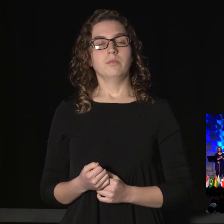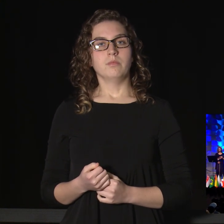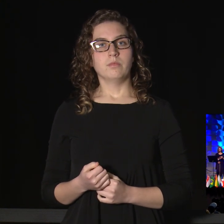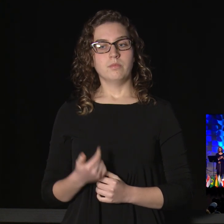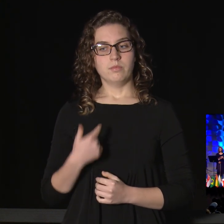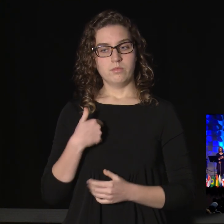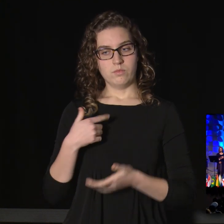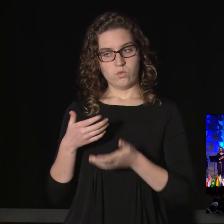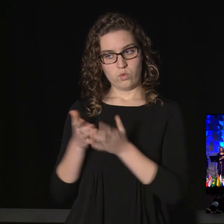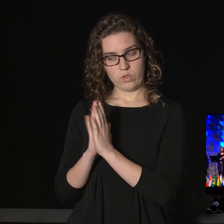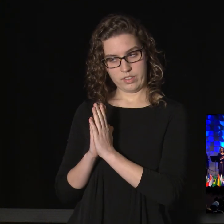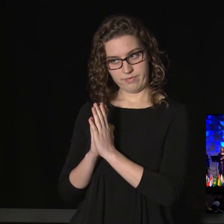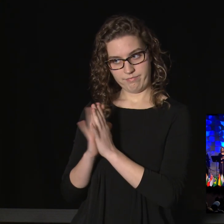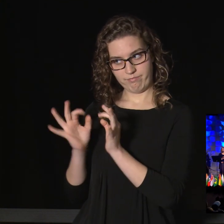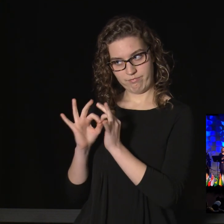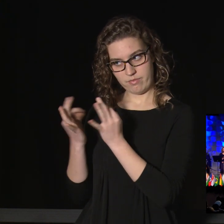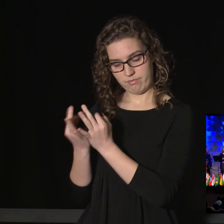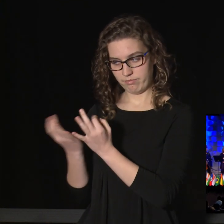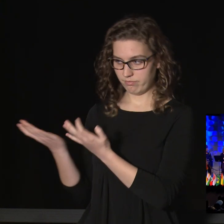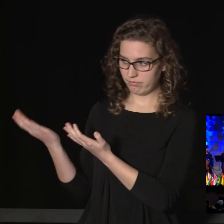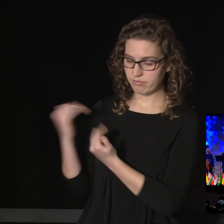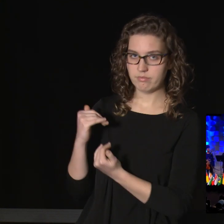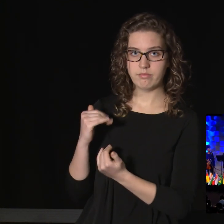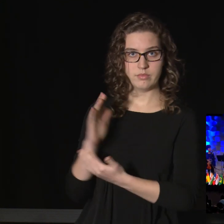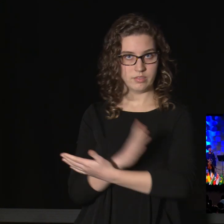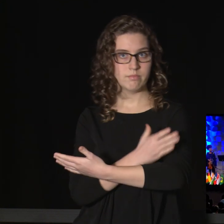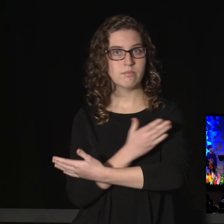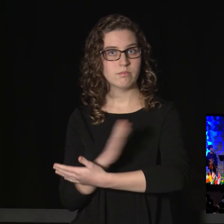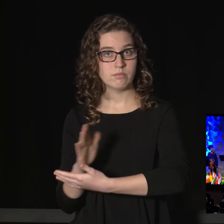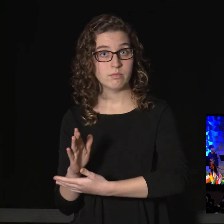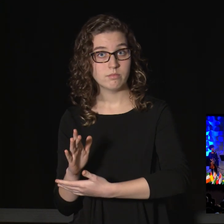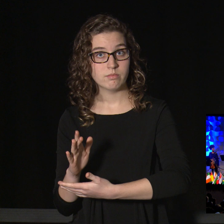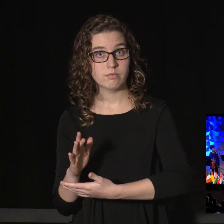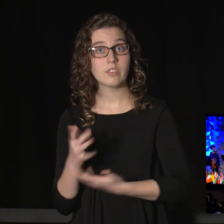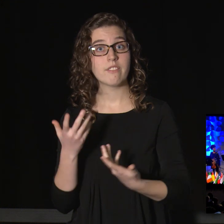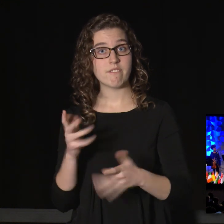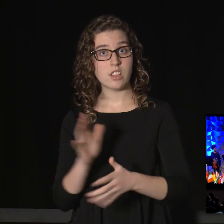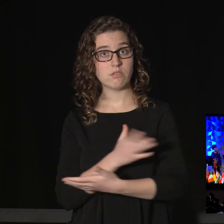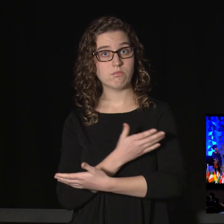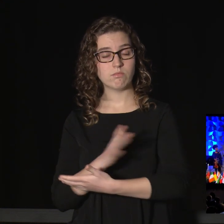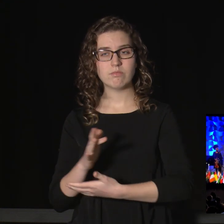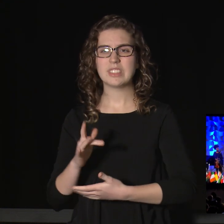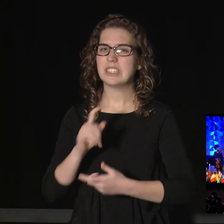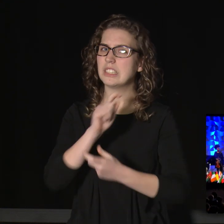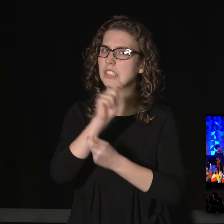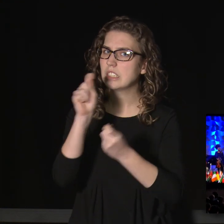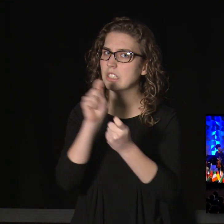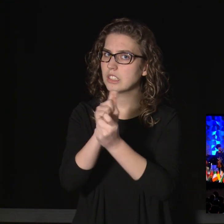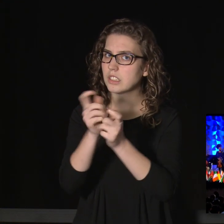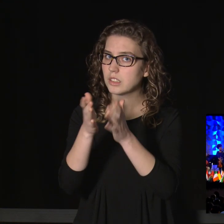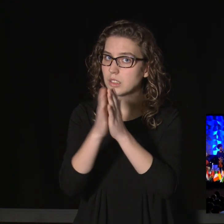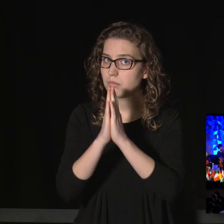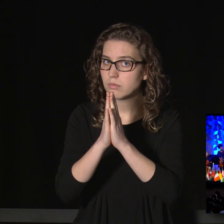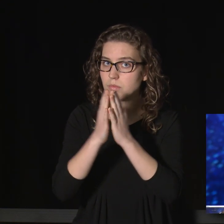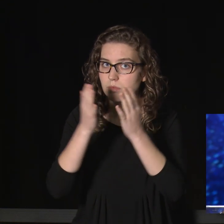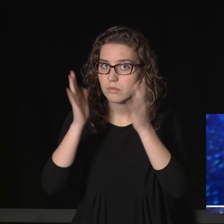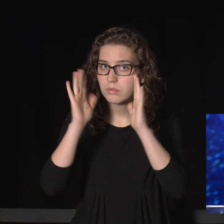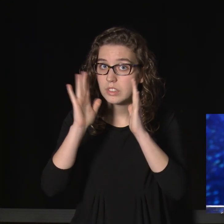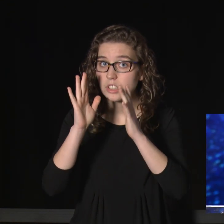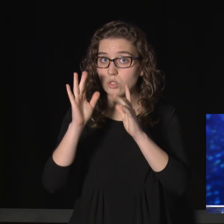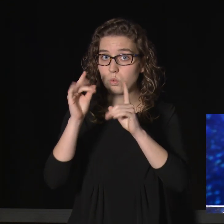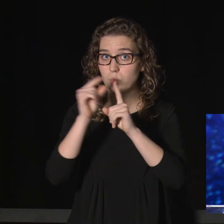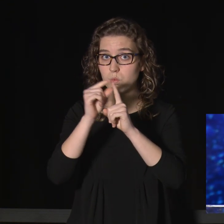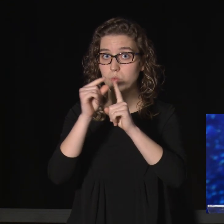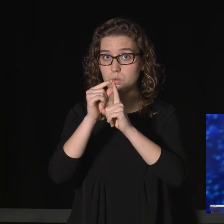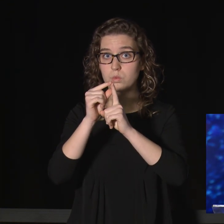St. Martins to sing a song, and then I'm going to make a very specific appeal. Please listen to the words